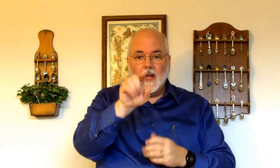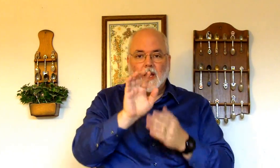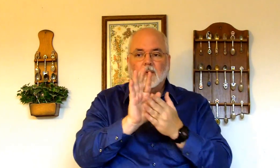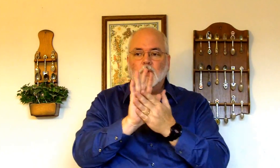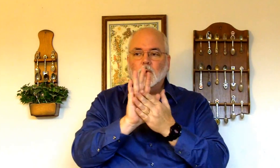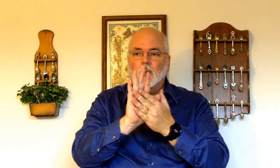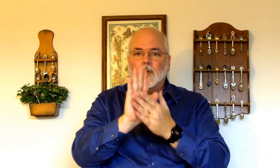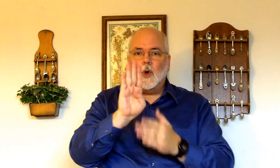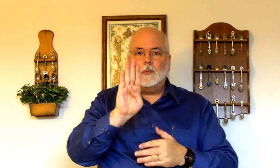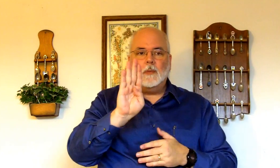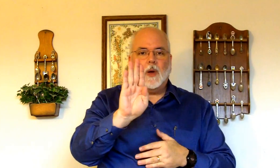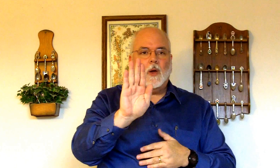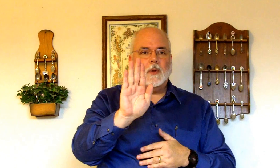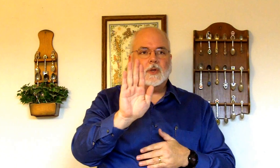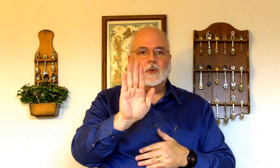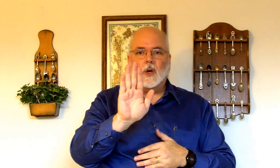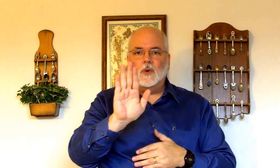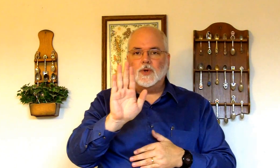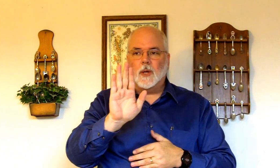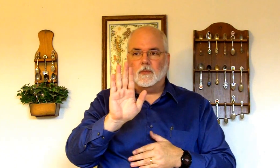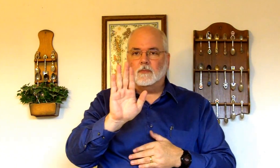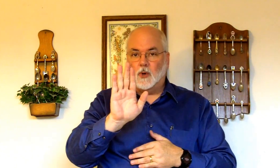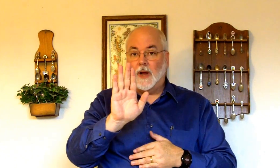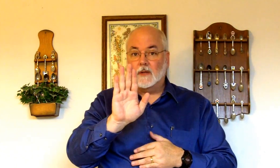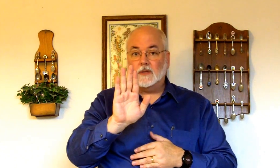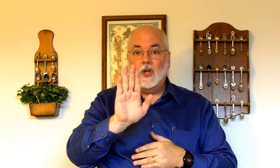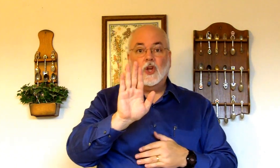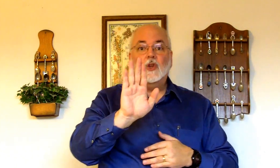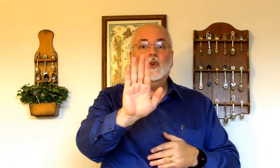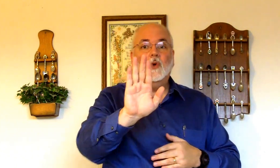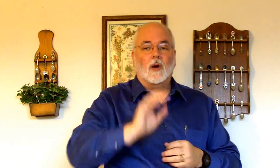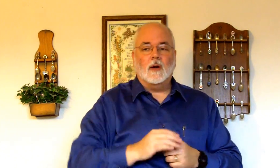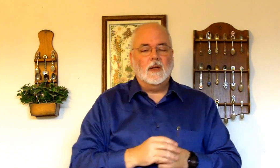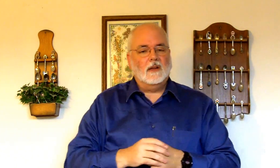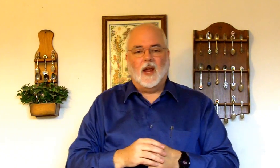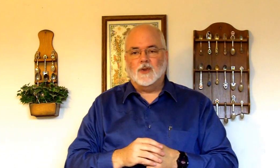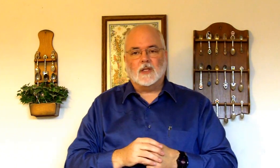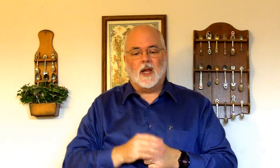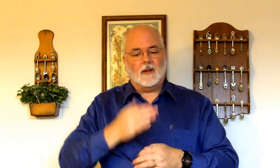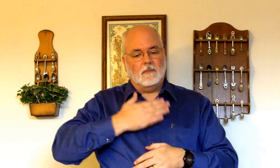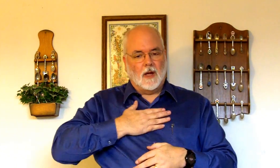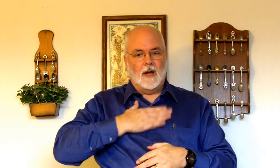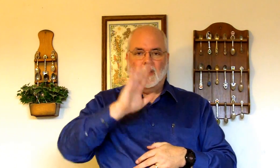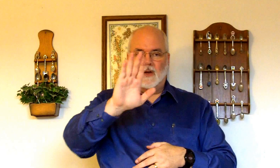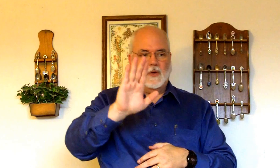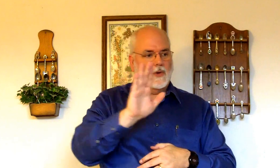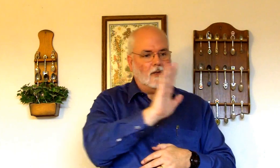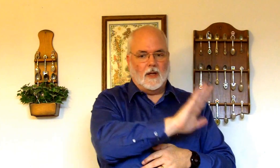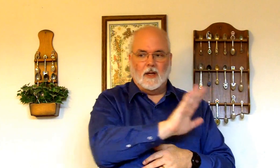If you do it with an open palm, it shows ownership pronouns. Your. And just like mine and yours and his